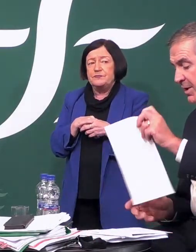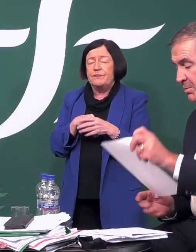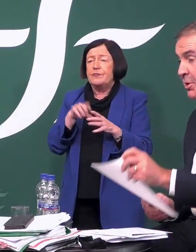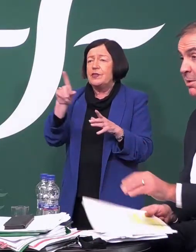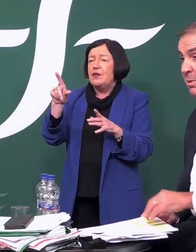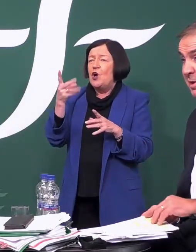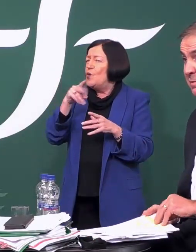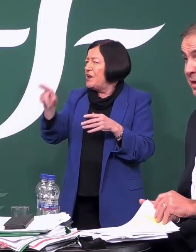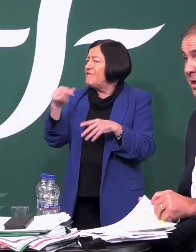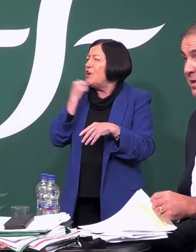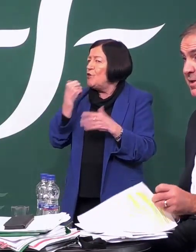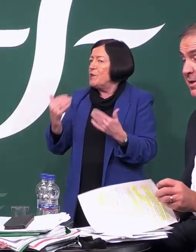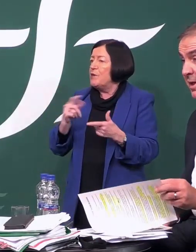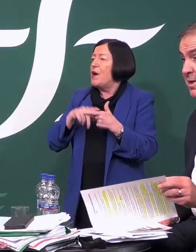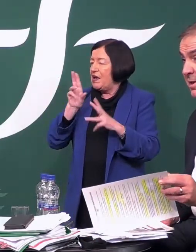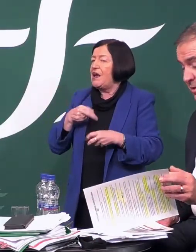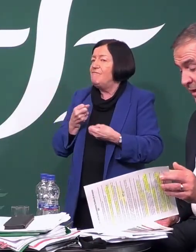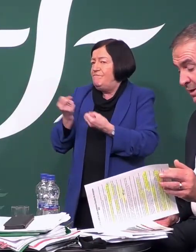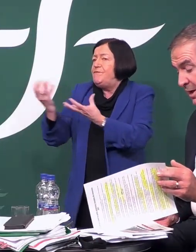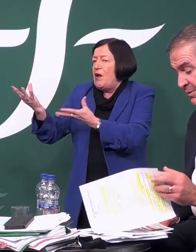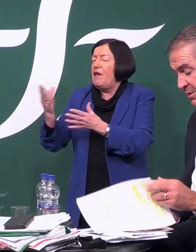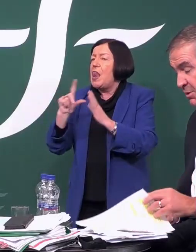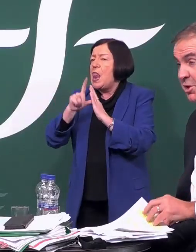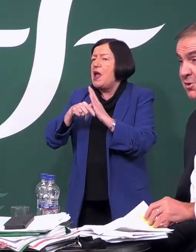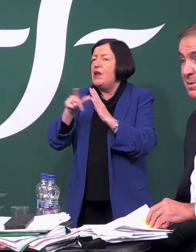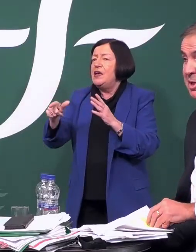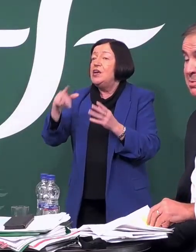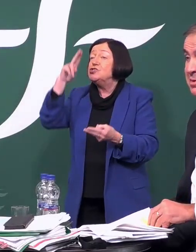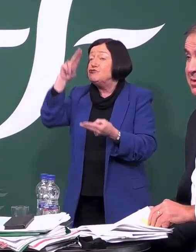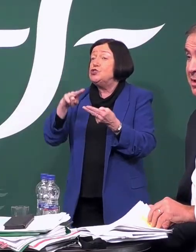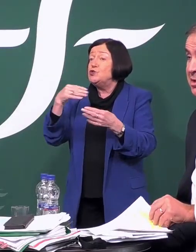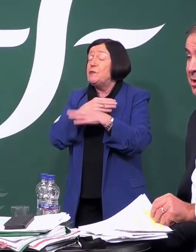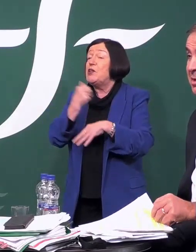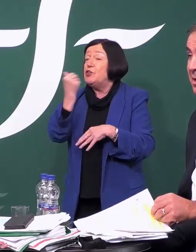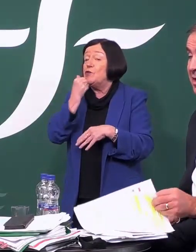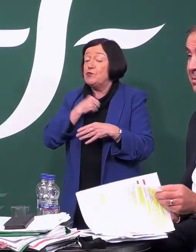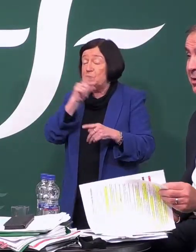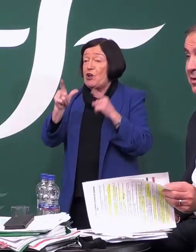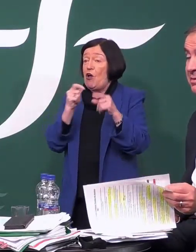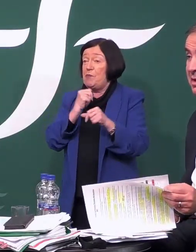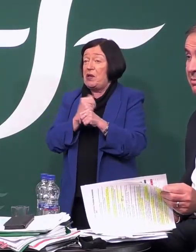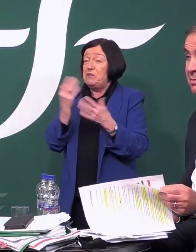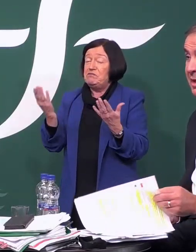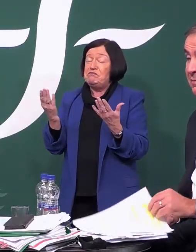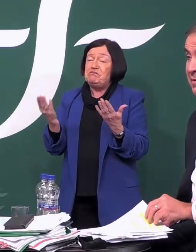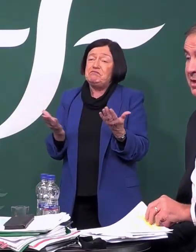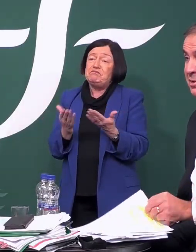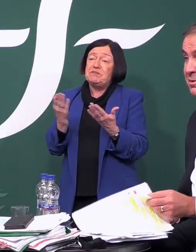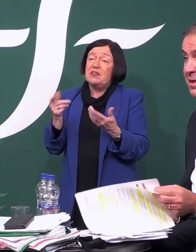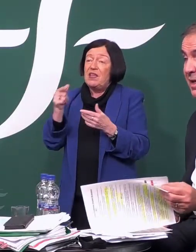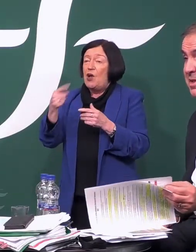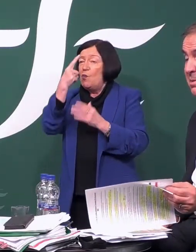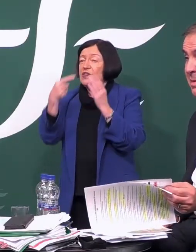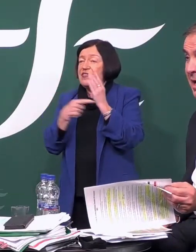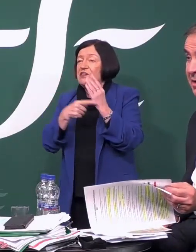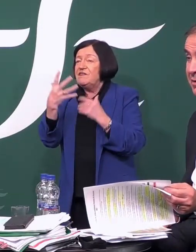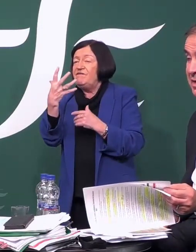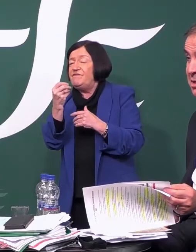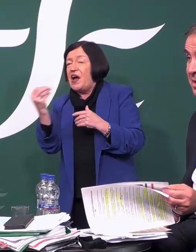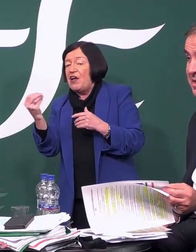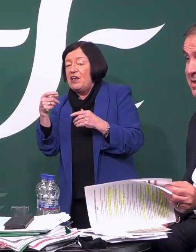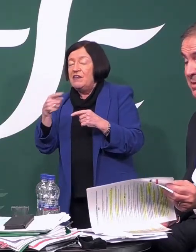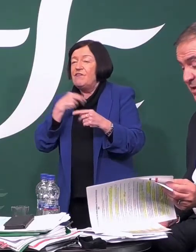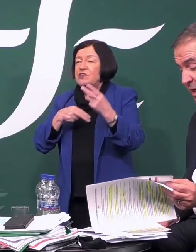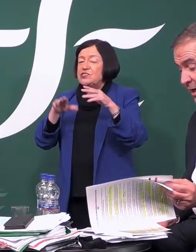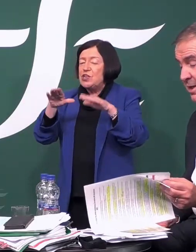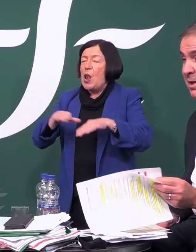I wouldn't have that number here, but we can feed it on to you. It's obviously reduced by the numbers we're sort of talking about it, about, that 1,500 a day. It's coming back on a very